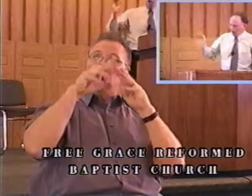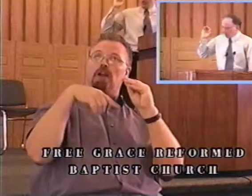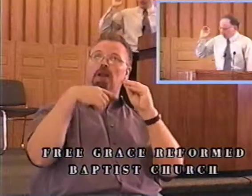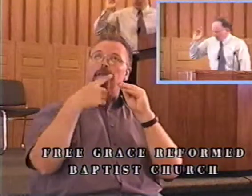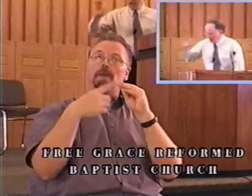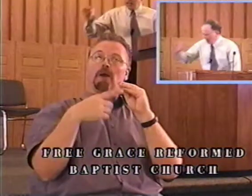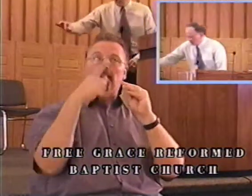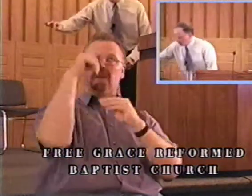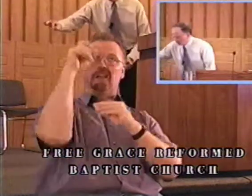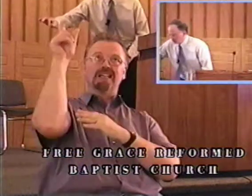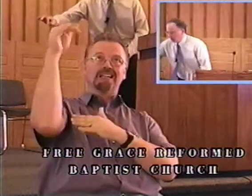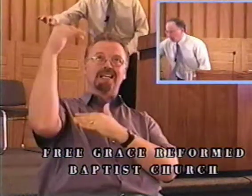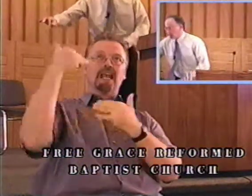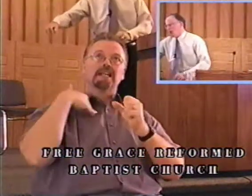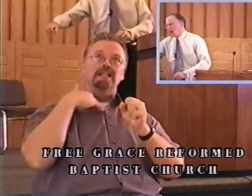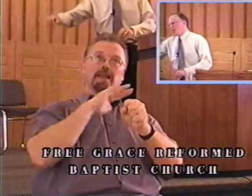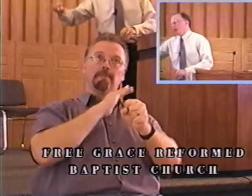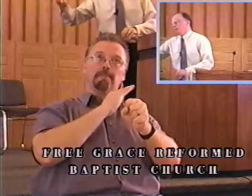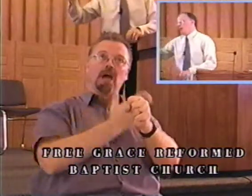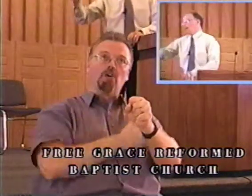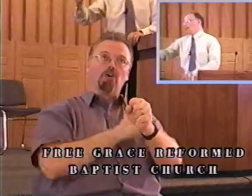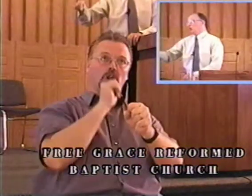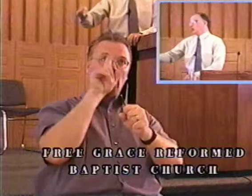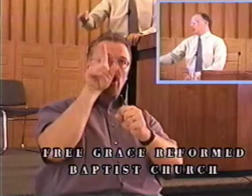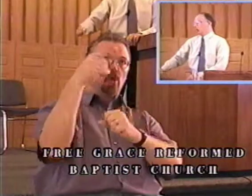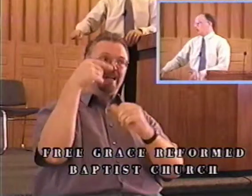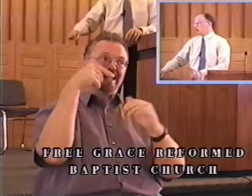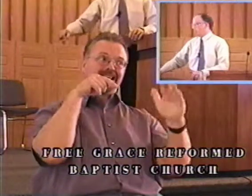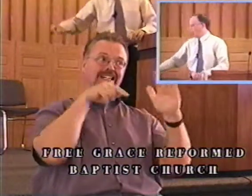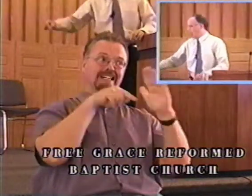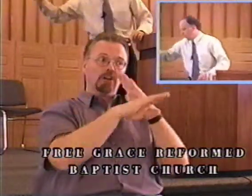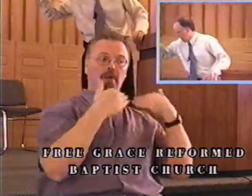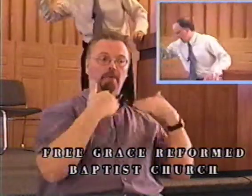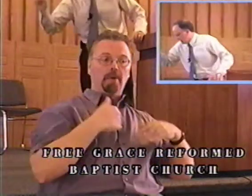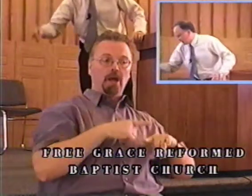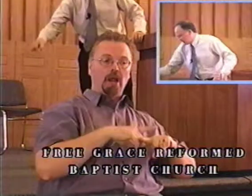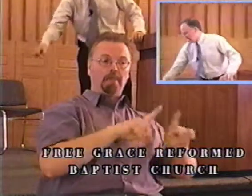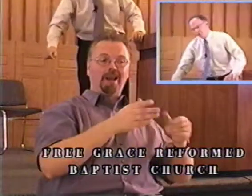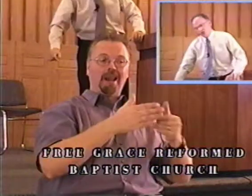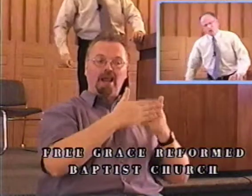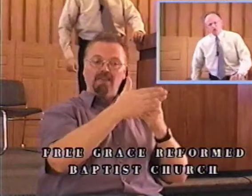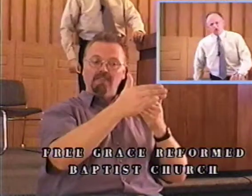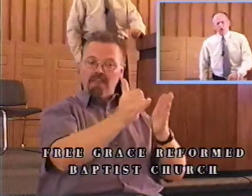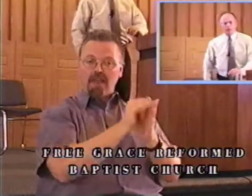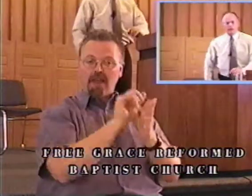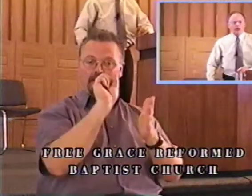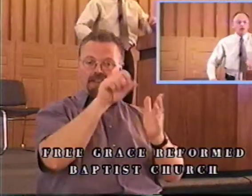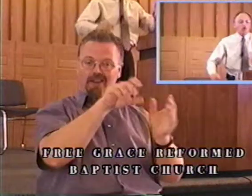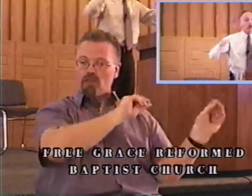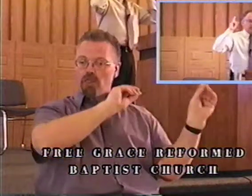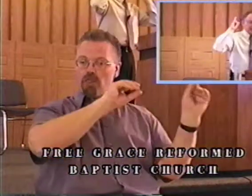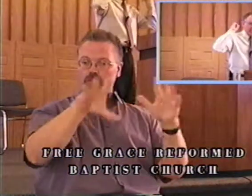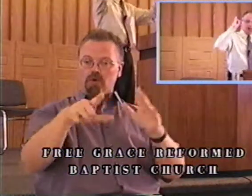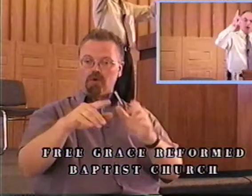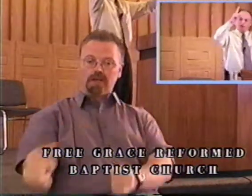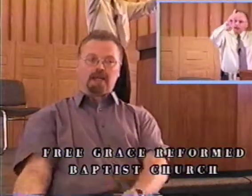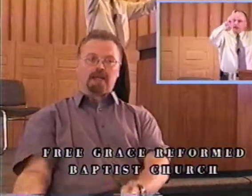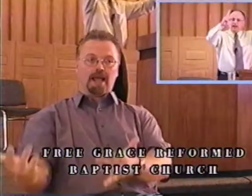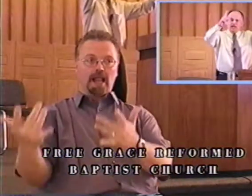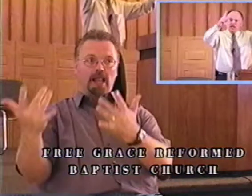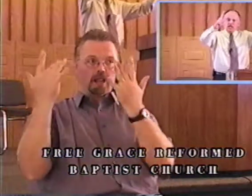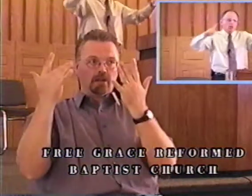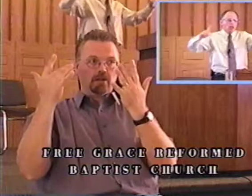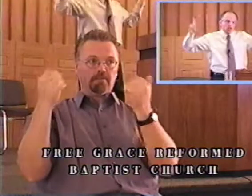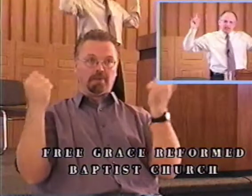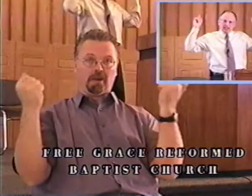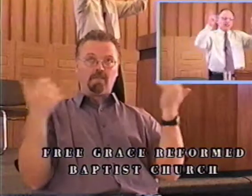the power not just to kill your body, but after he's killed your body, to cast your soul into hell. Get